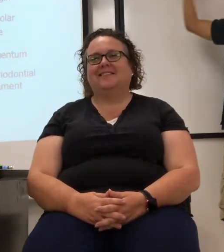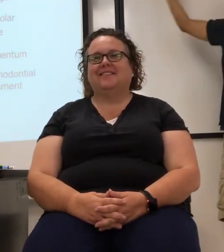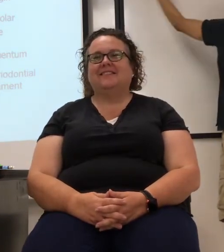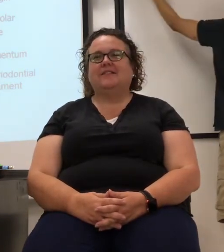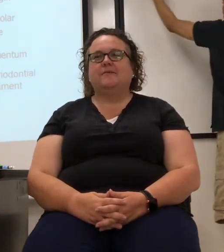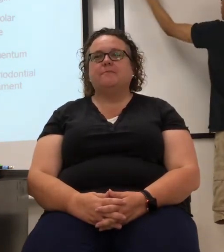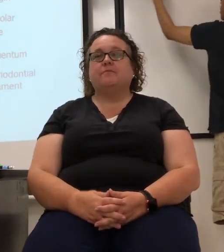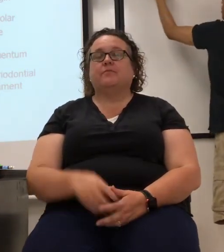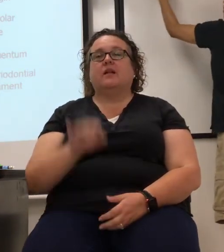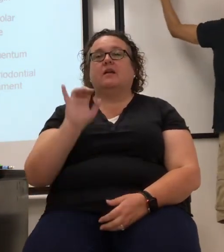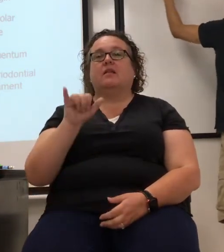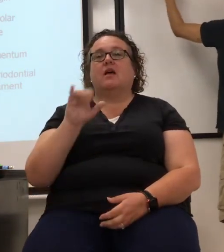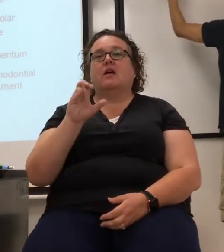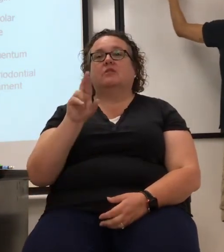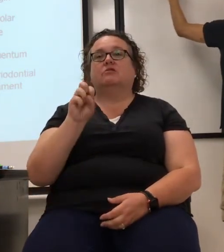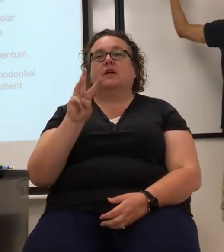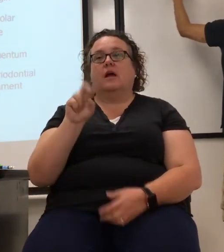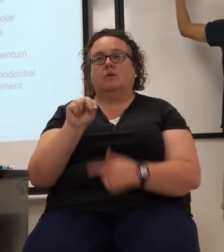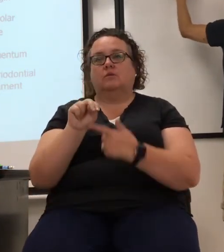Got the crown.